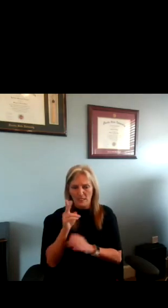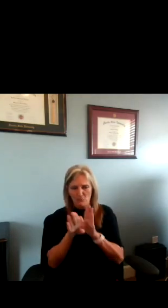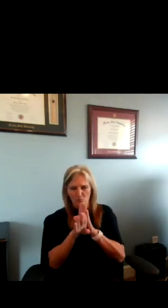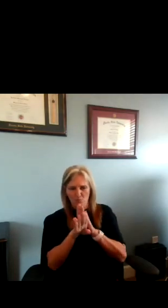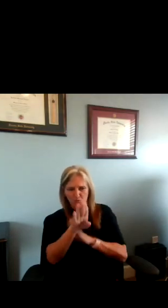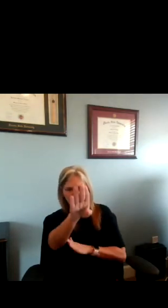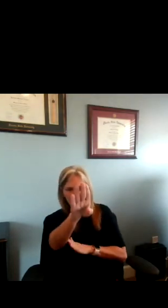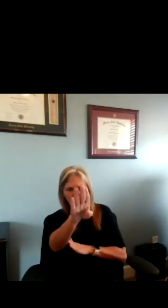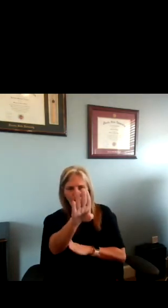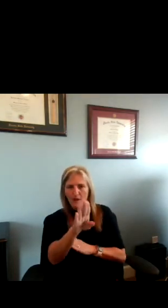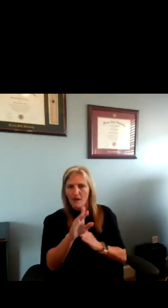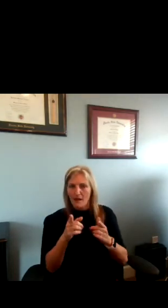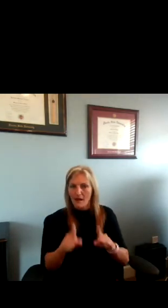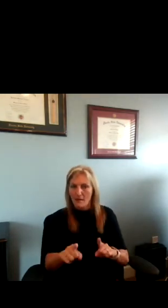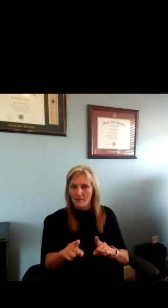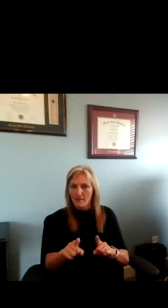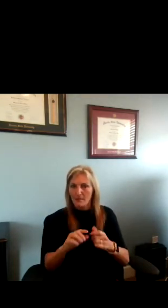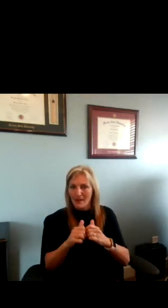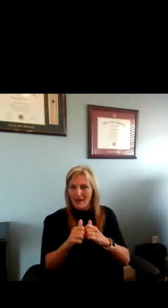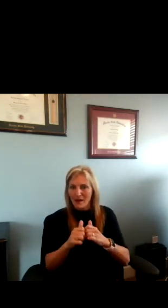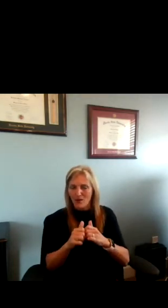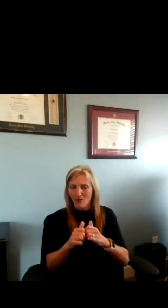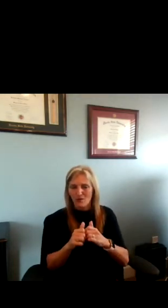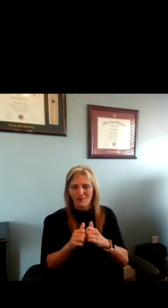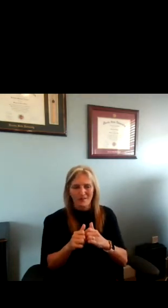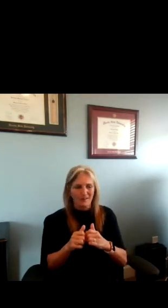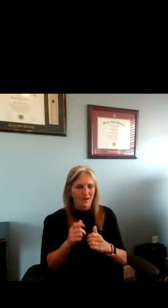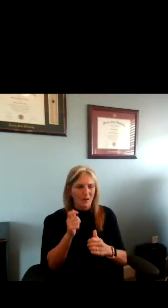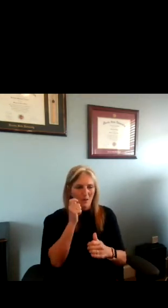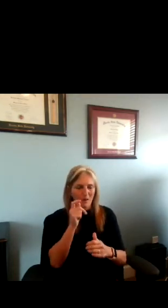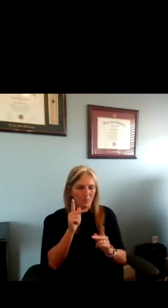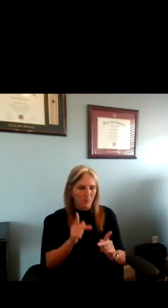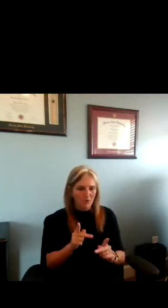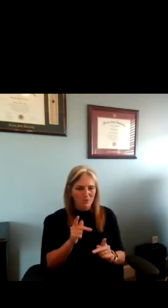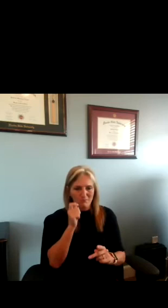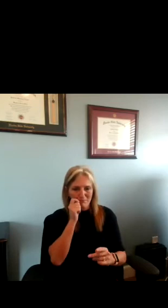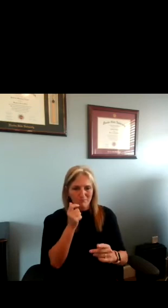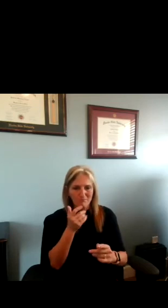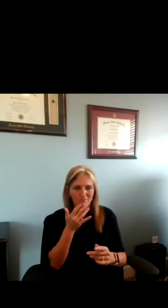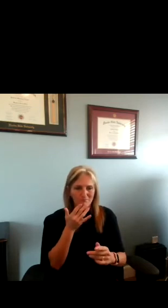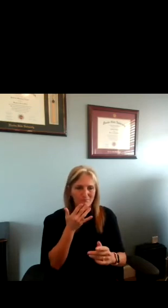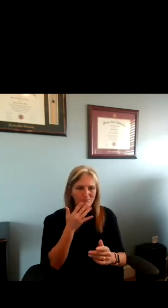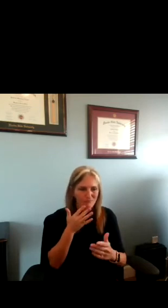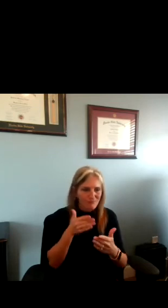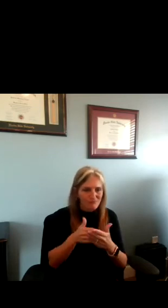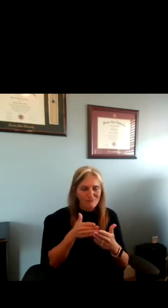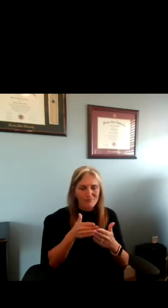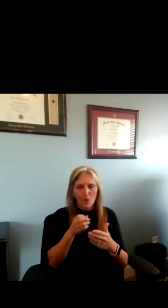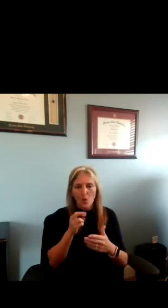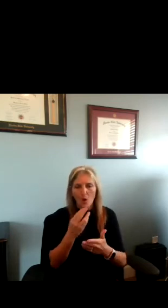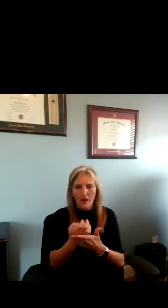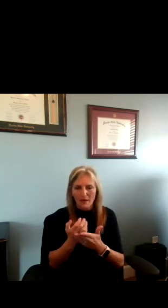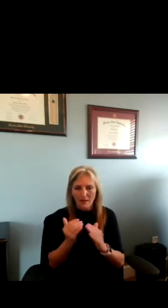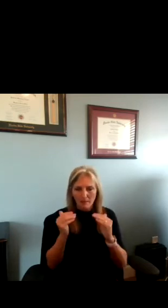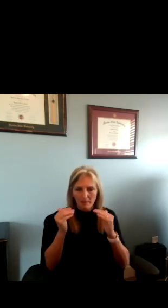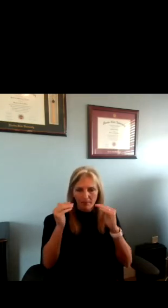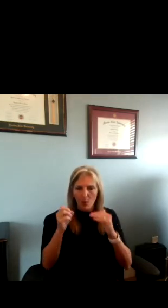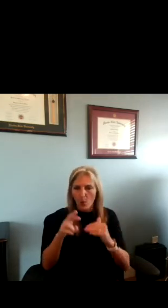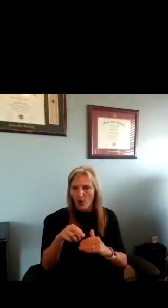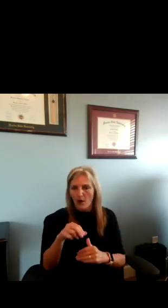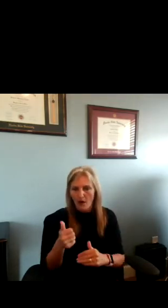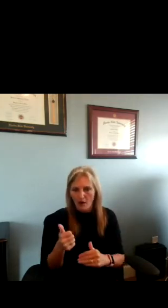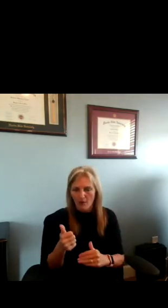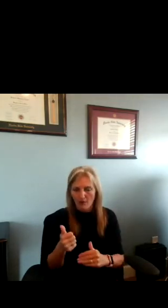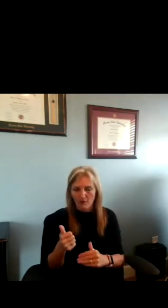are rooted in a person's ethnicity or their economic status or any other mutable